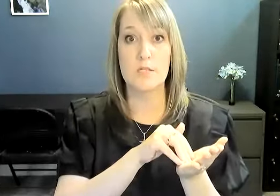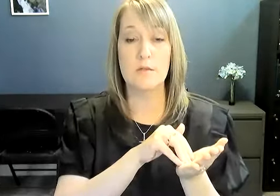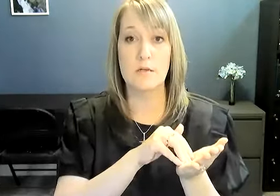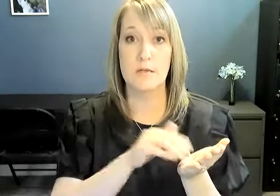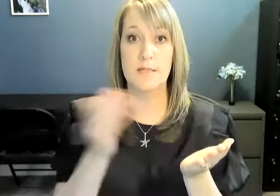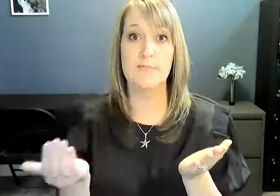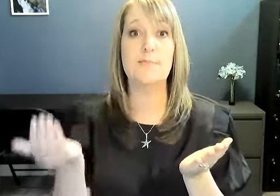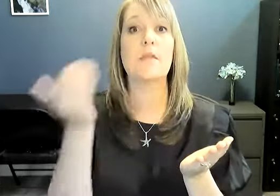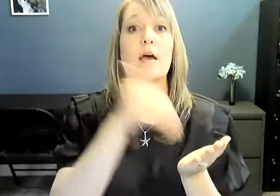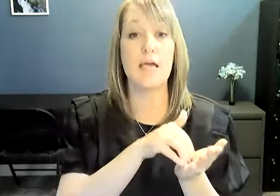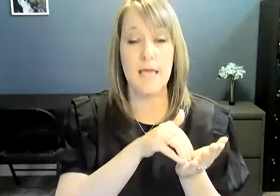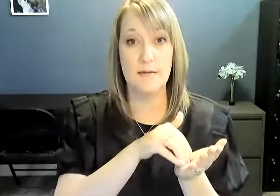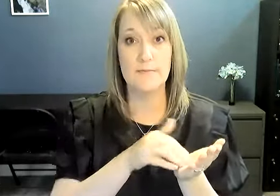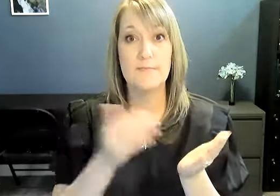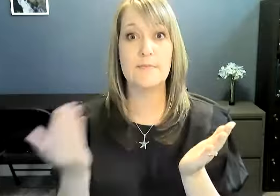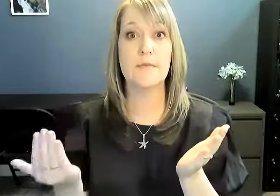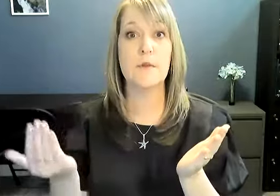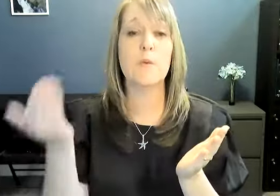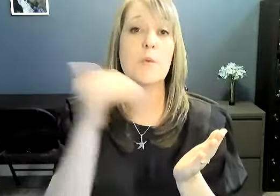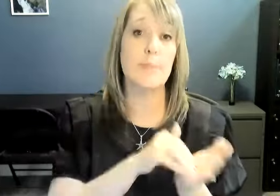your non-dominant. Again, repeat.